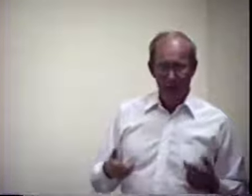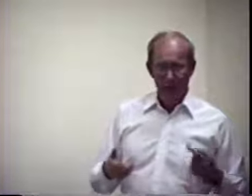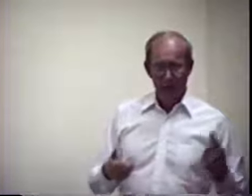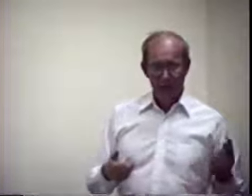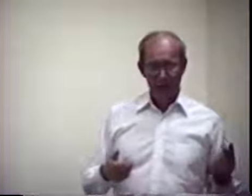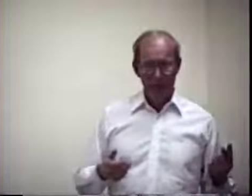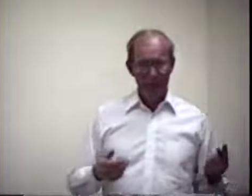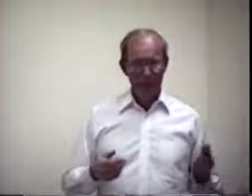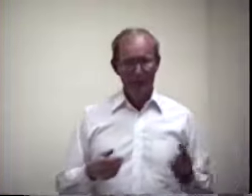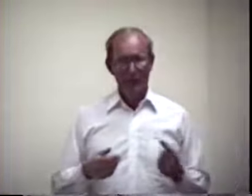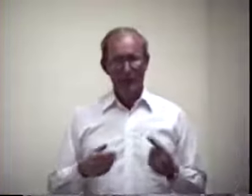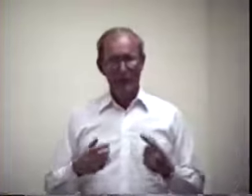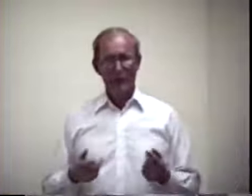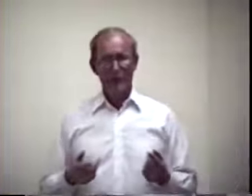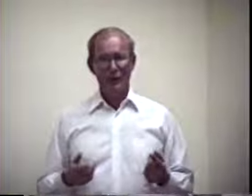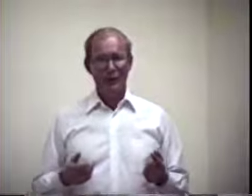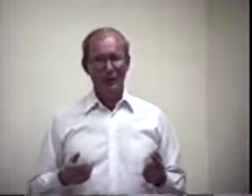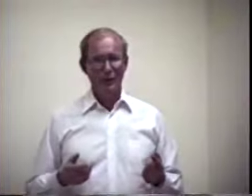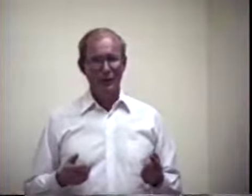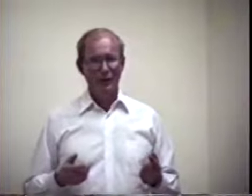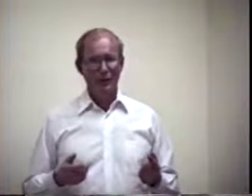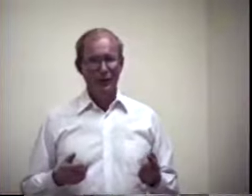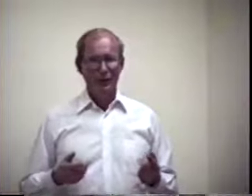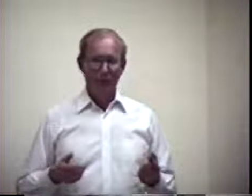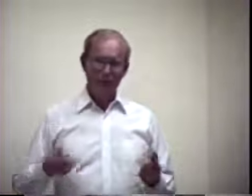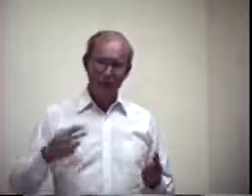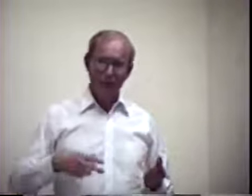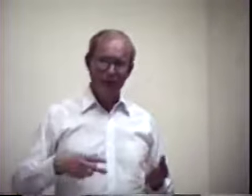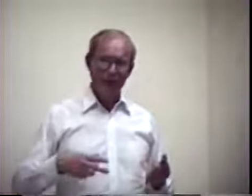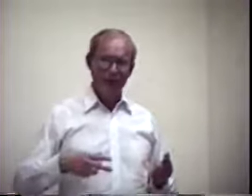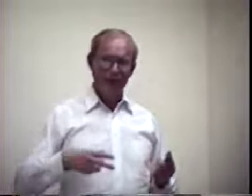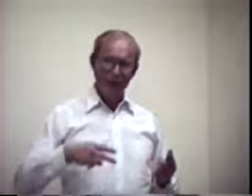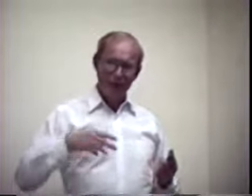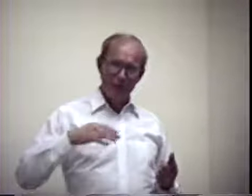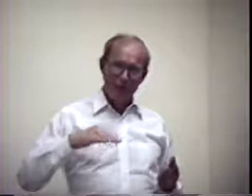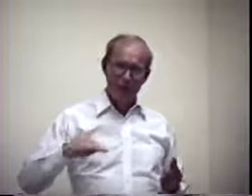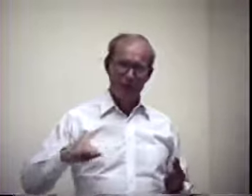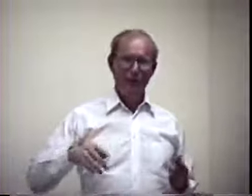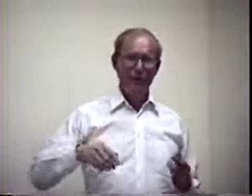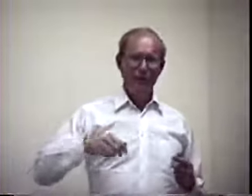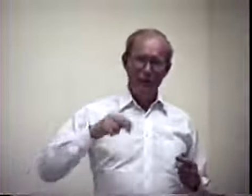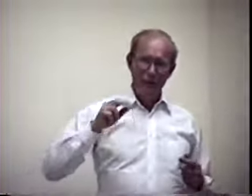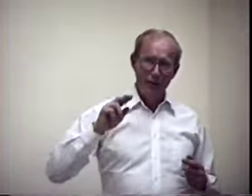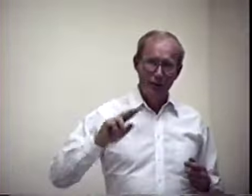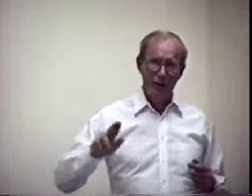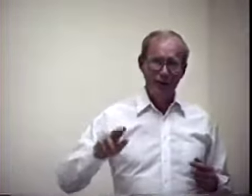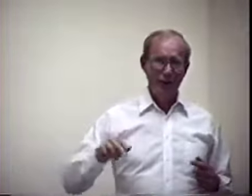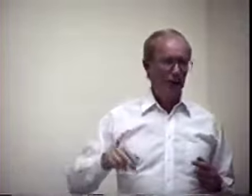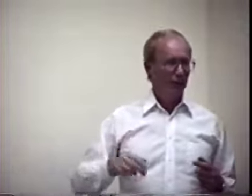This one older gentleman in particular would come in and start doing all these signs to